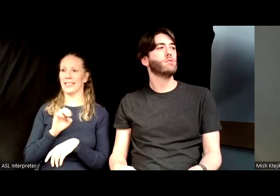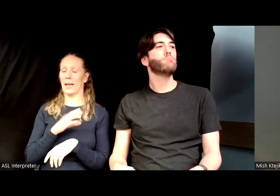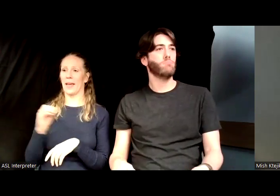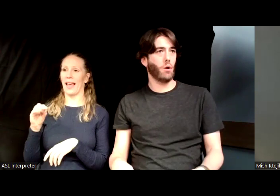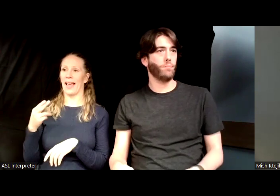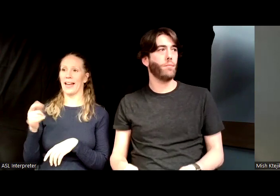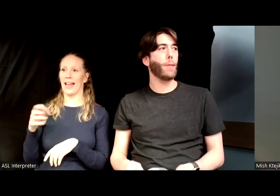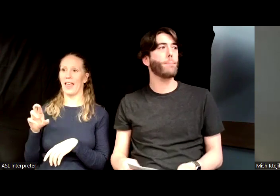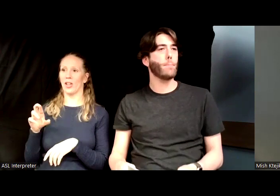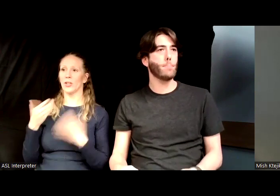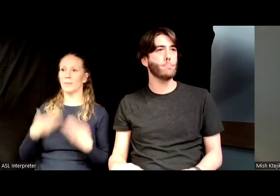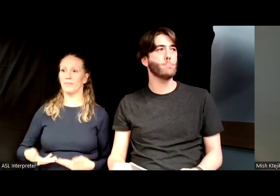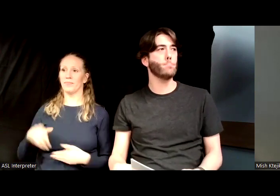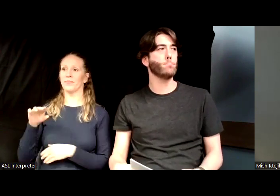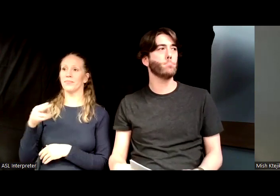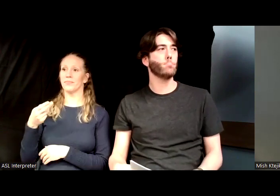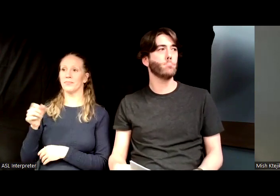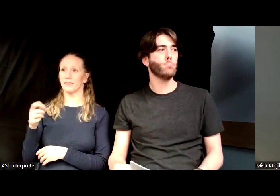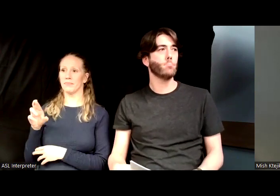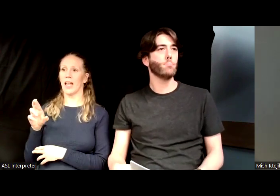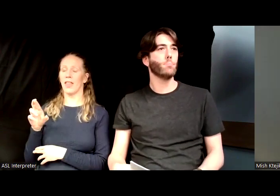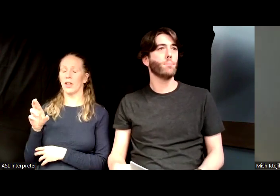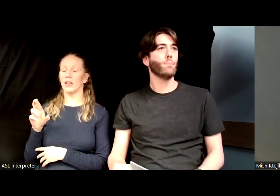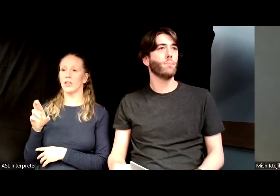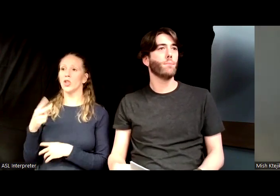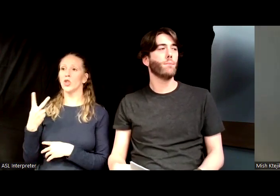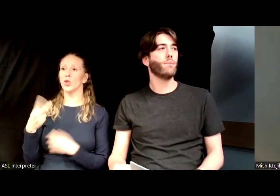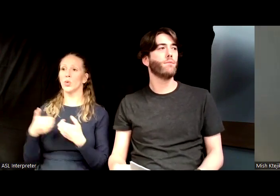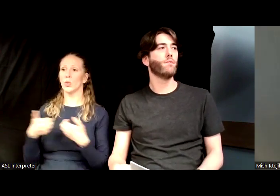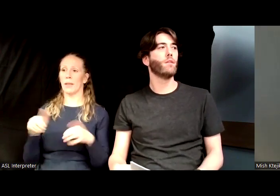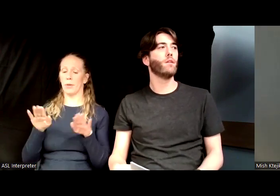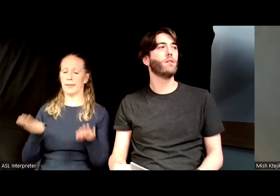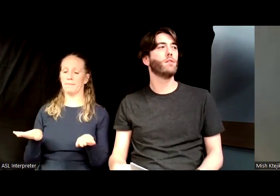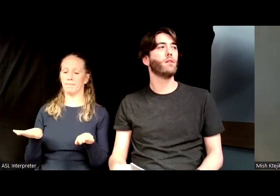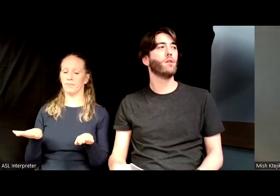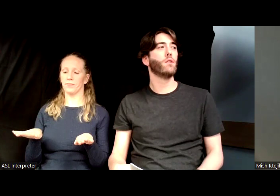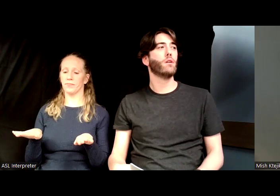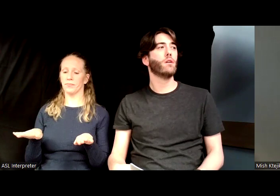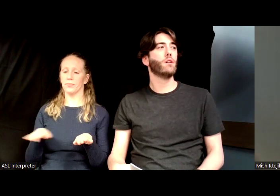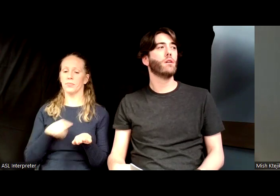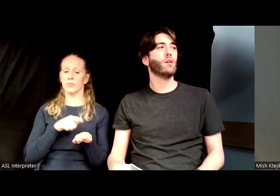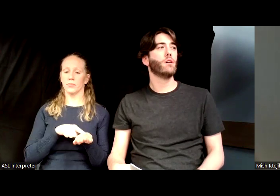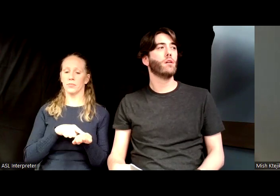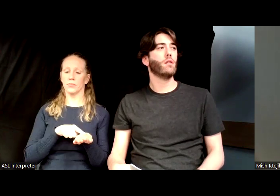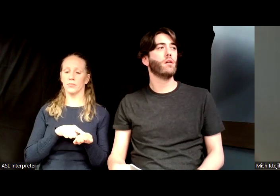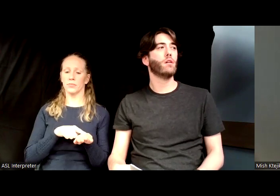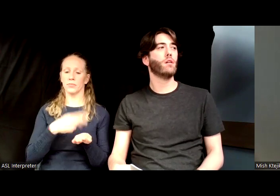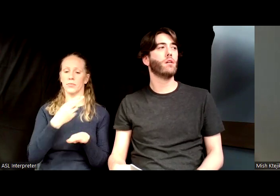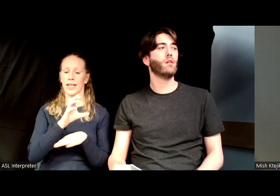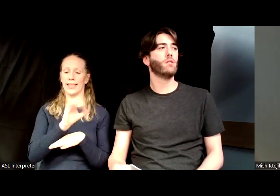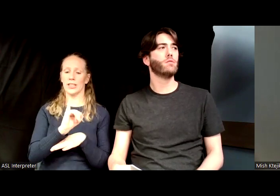And this is Heather. So they're two separate things. To be on the healthcare